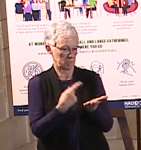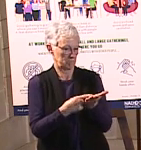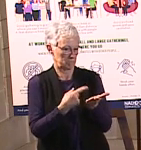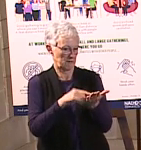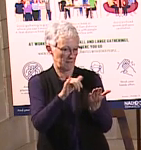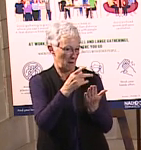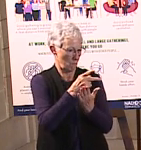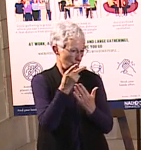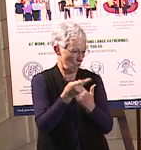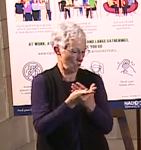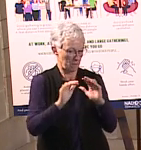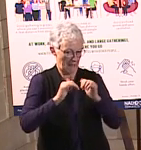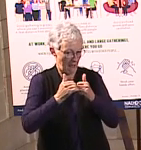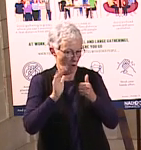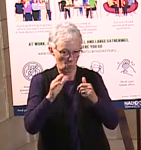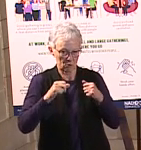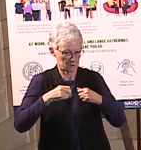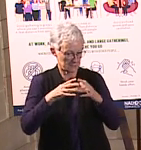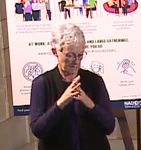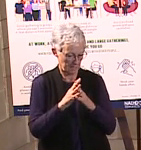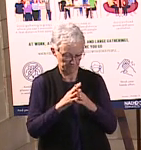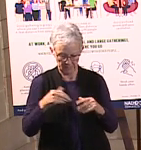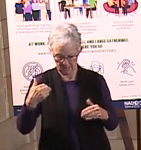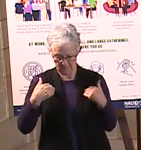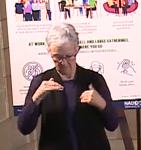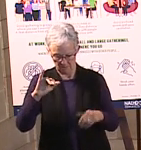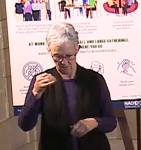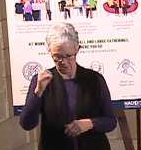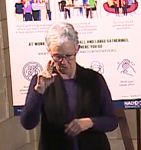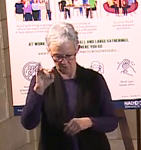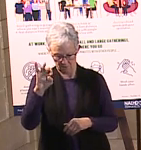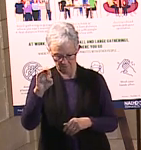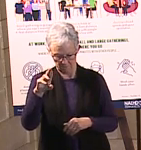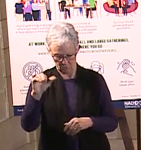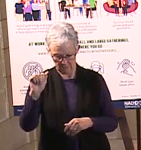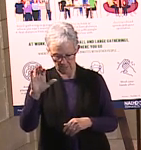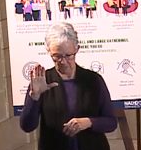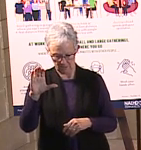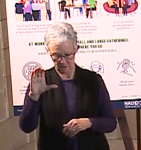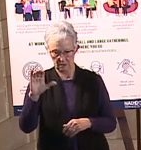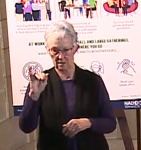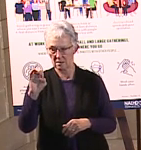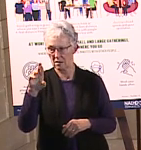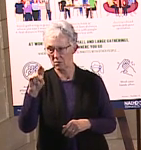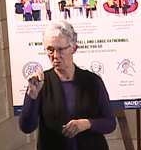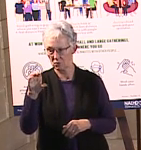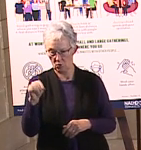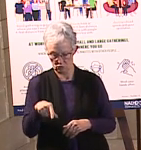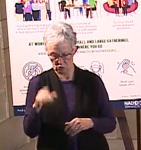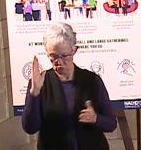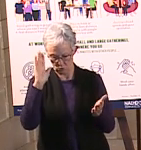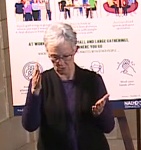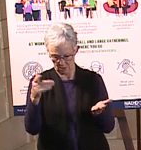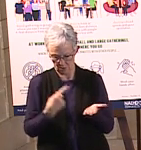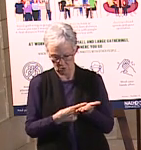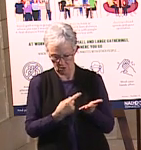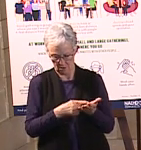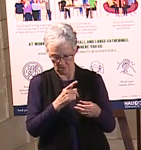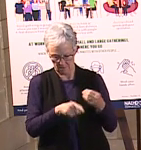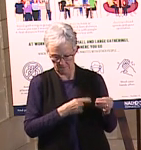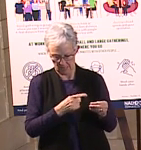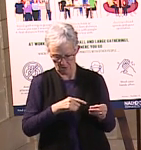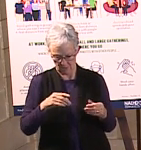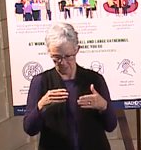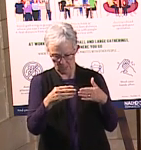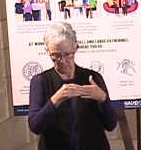implemented. And then we also have Jennifer Cerno from Leading Age, who will talk about what this can mean for long-term care facilities as well. So with that, Becky, I'm going to go